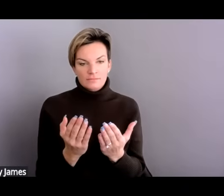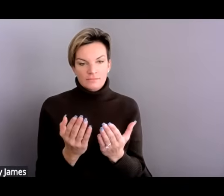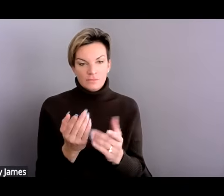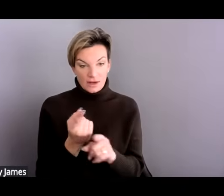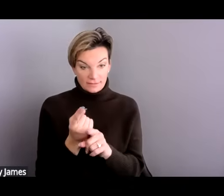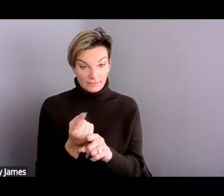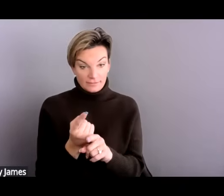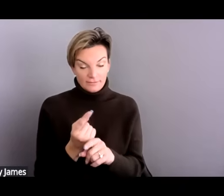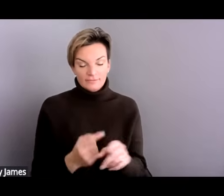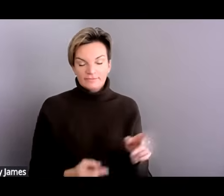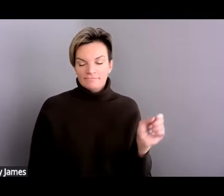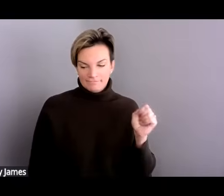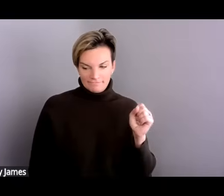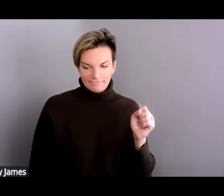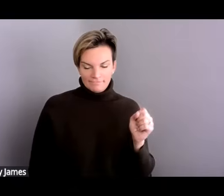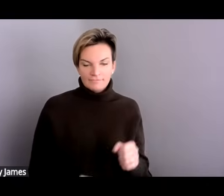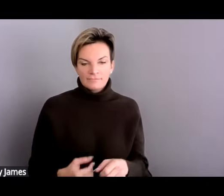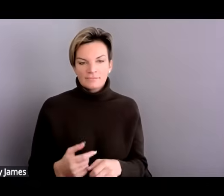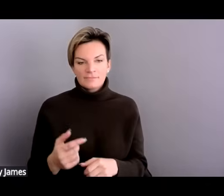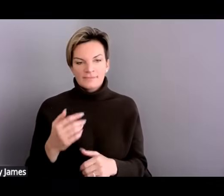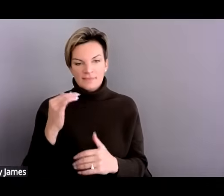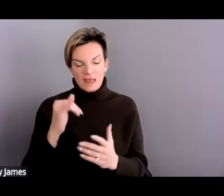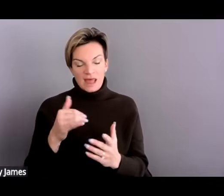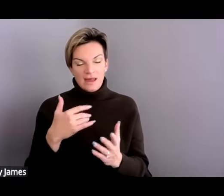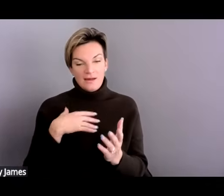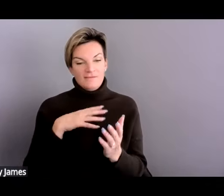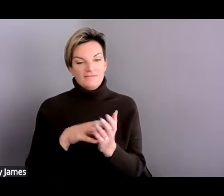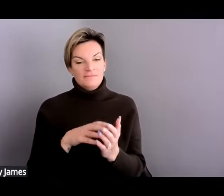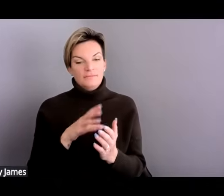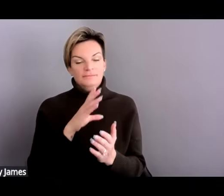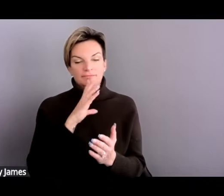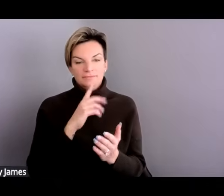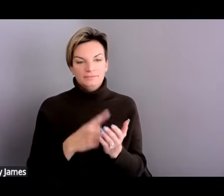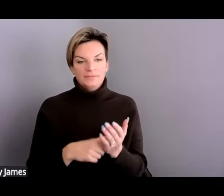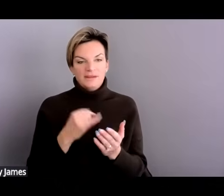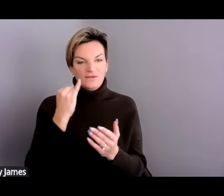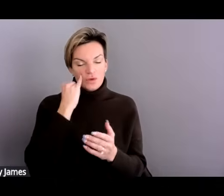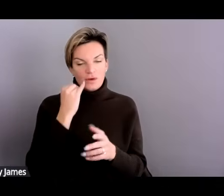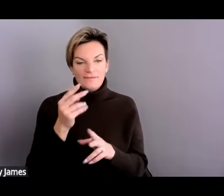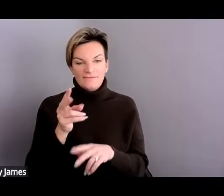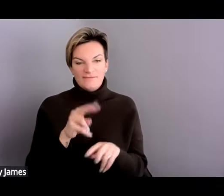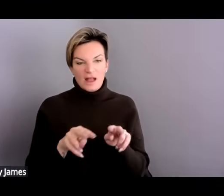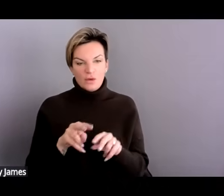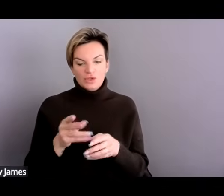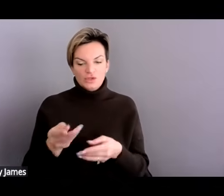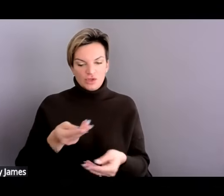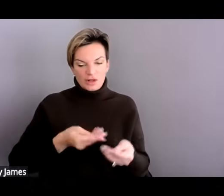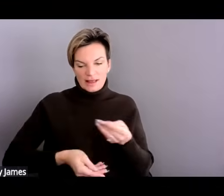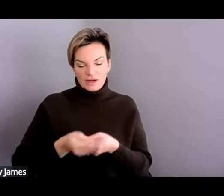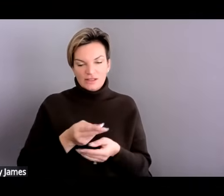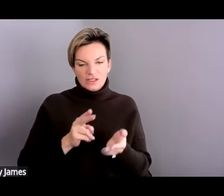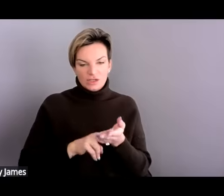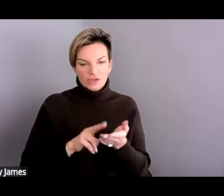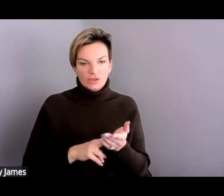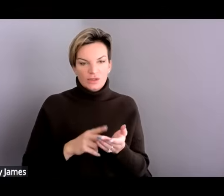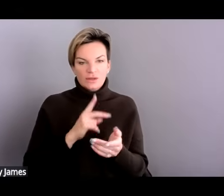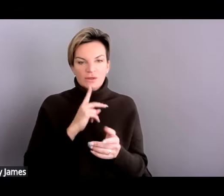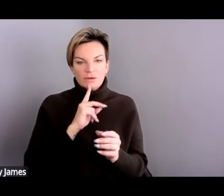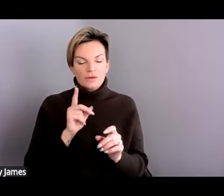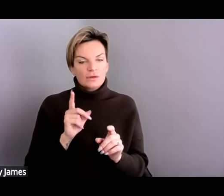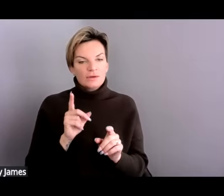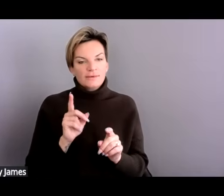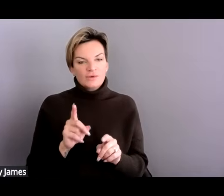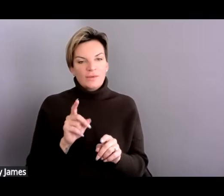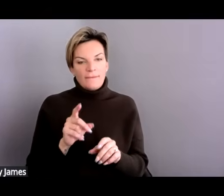The section that we are talking about in here that talks about, well, if you're evaluating a circulator signature, somehow you should be able to pull